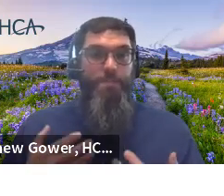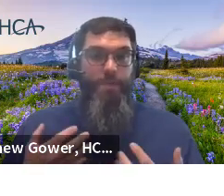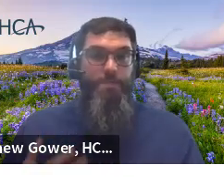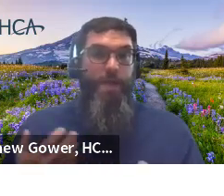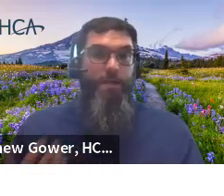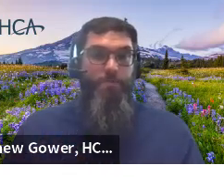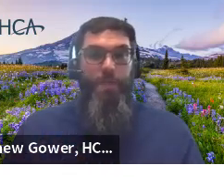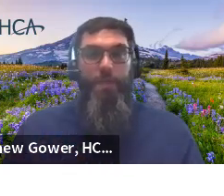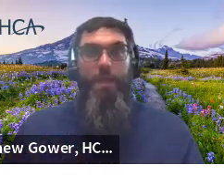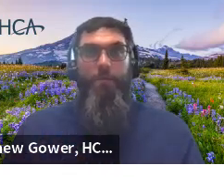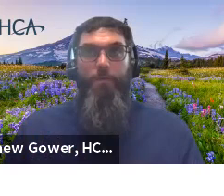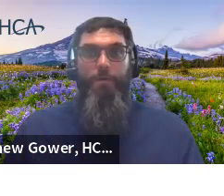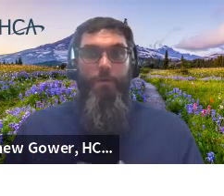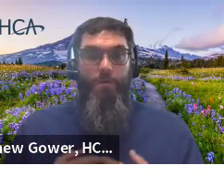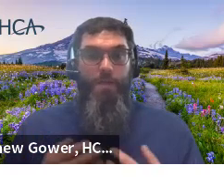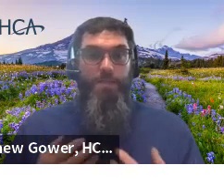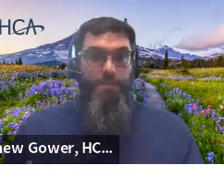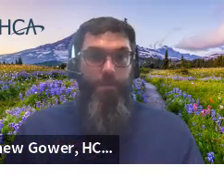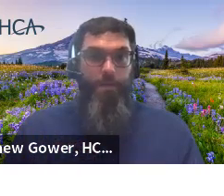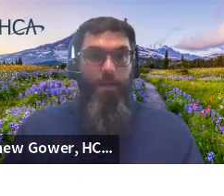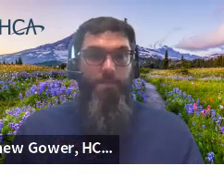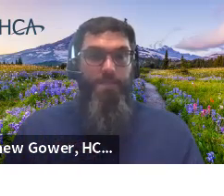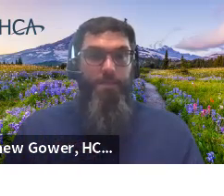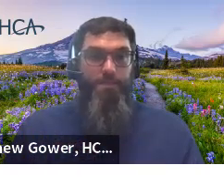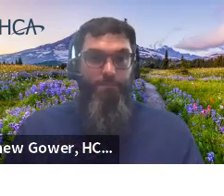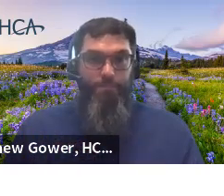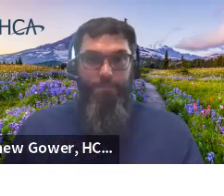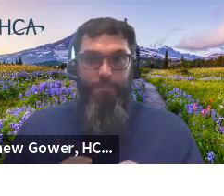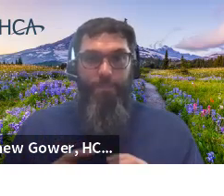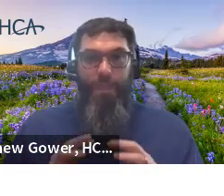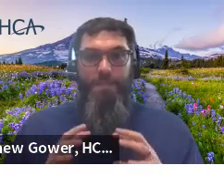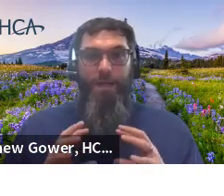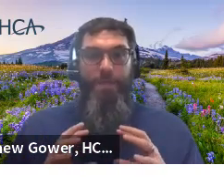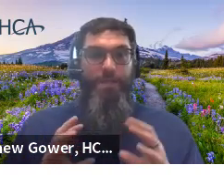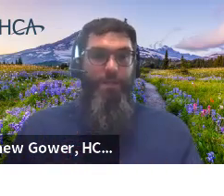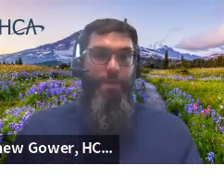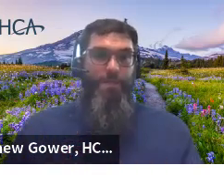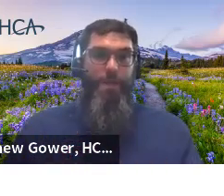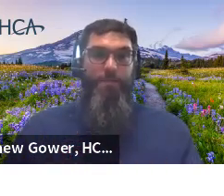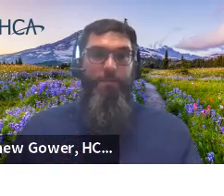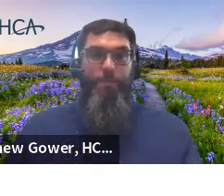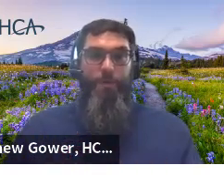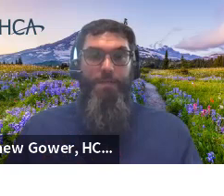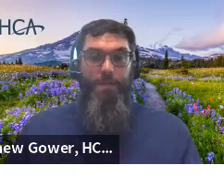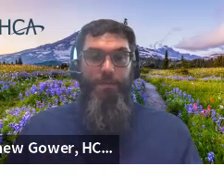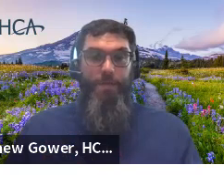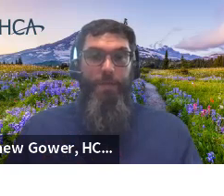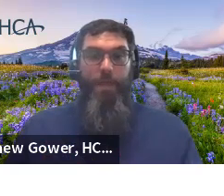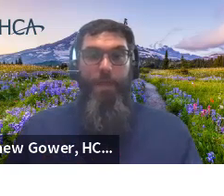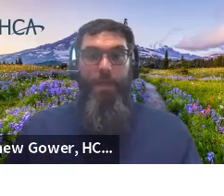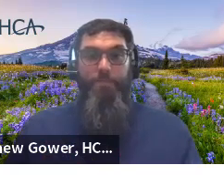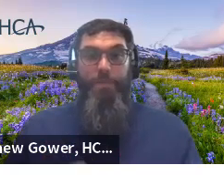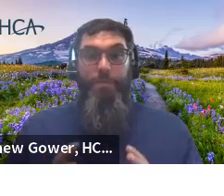SAMHSA's best practice toolkit for crisis systems. is a combination of best practices from across the